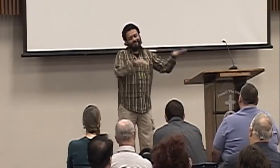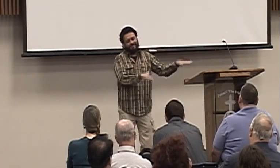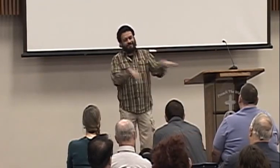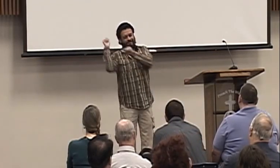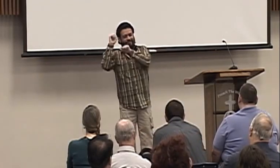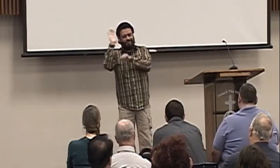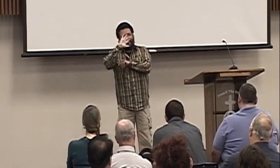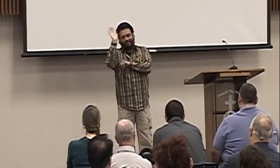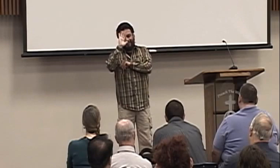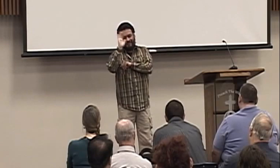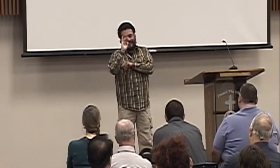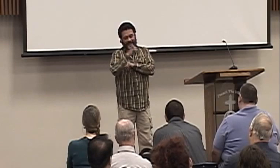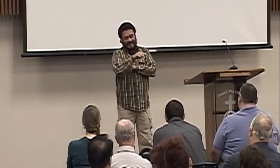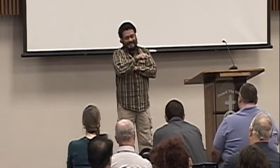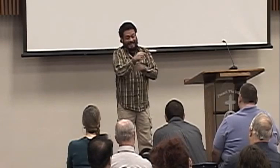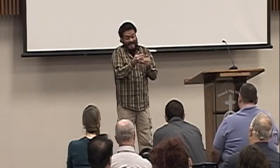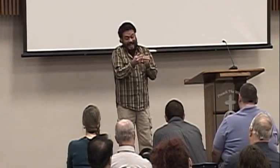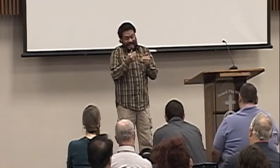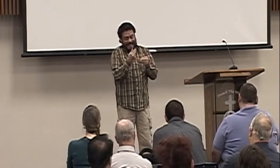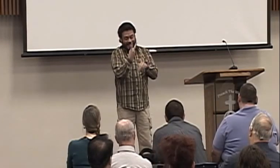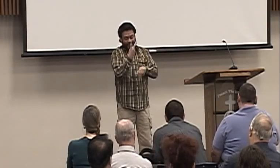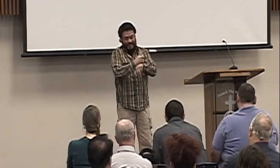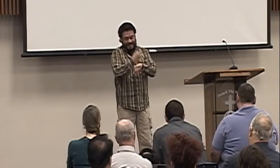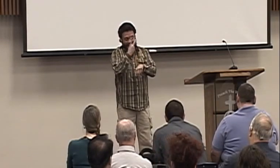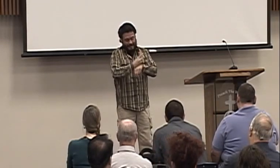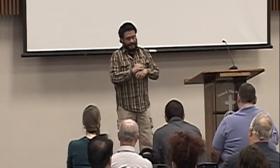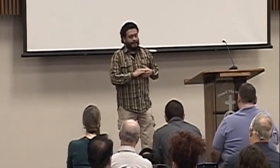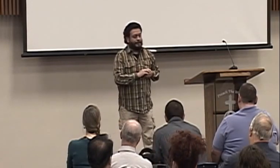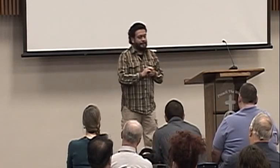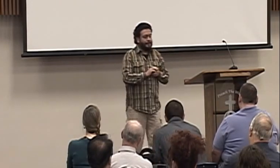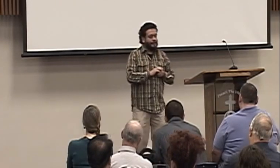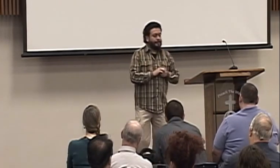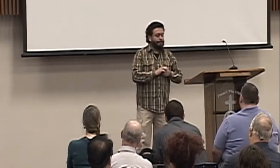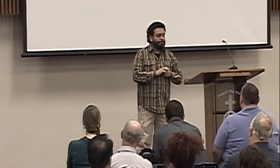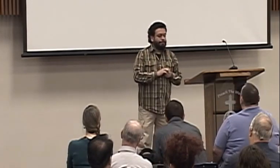And just telling them goodbye. It was our time to leave.